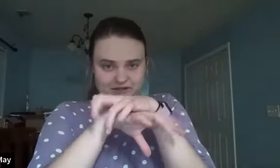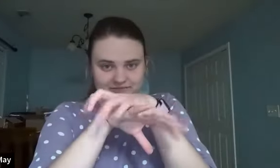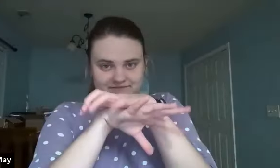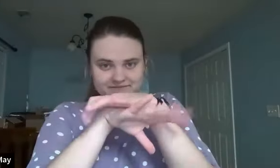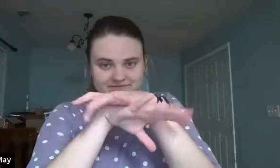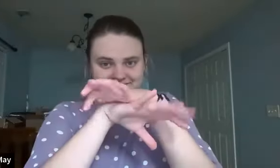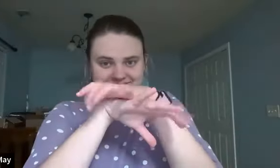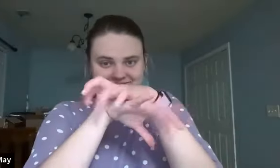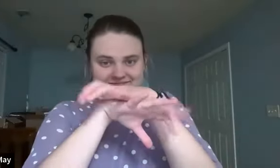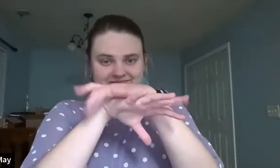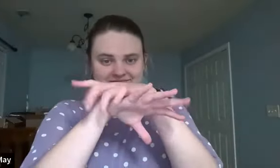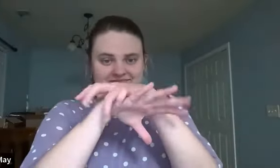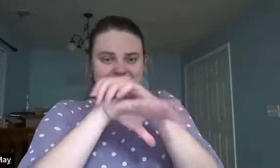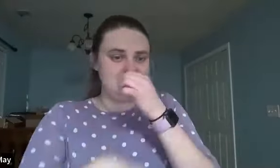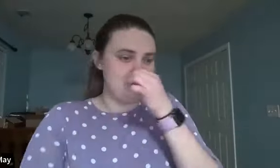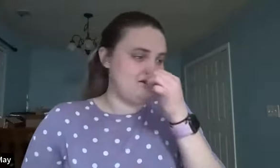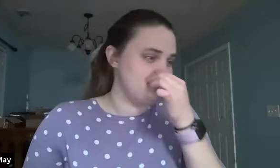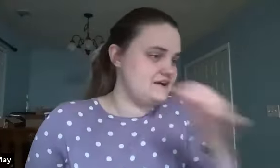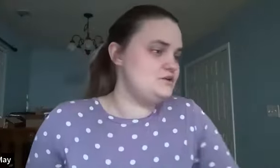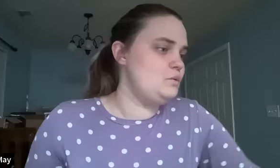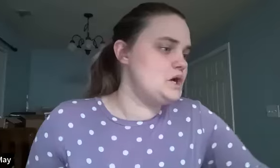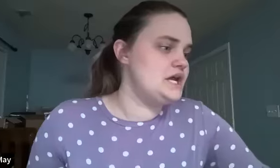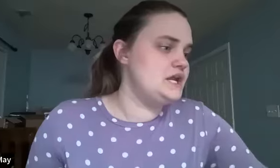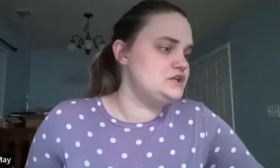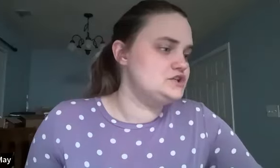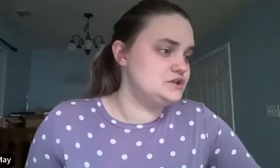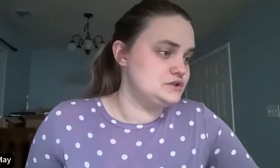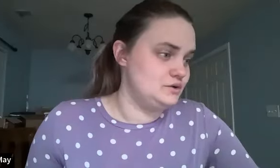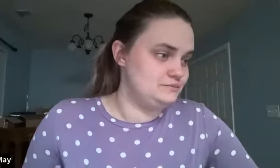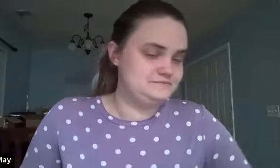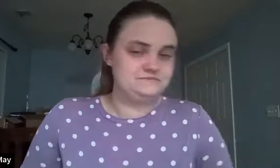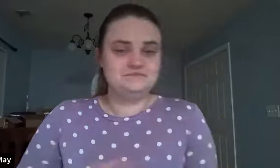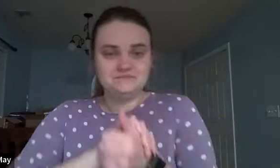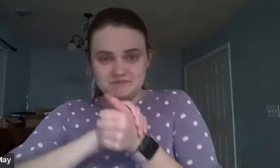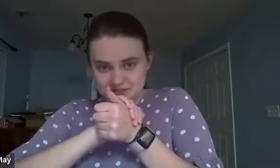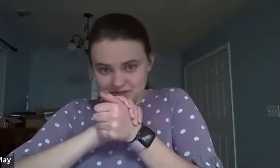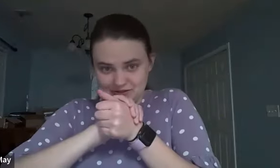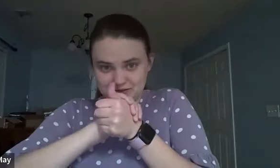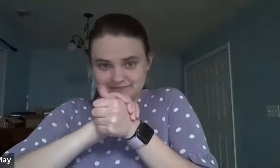spider, and then our final one, turtle, turtle.